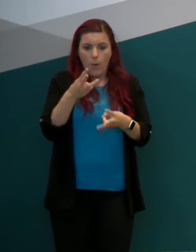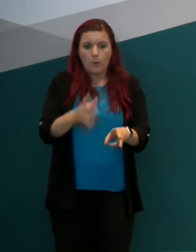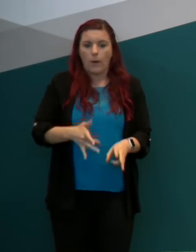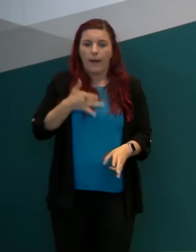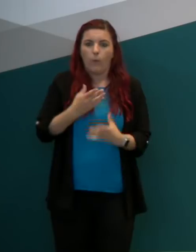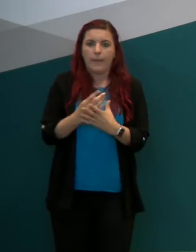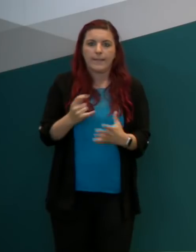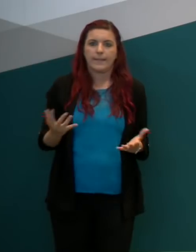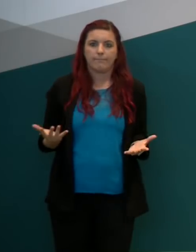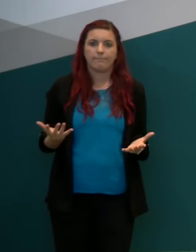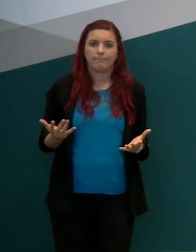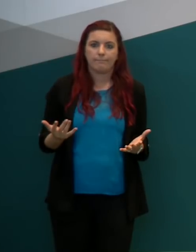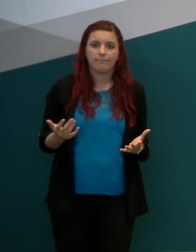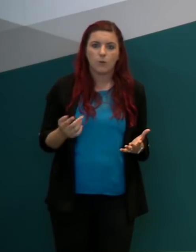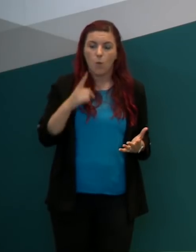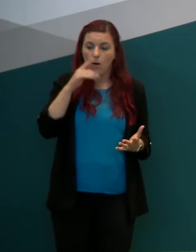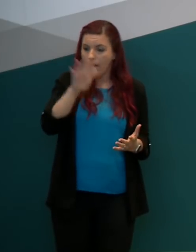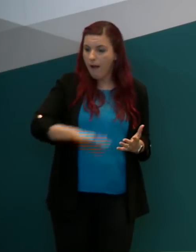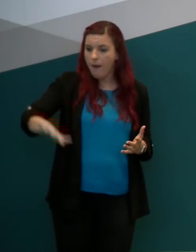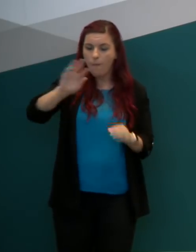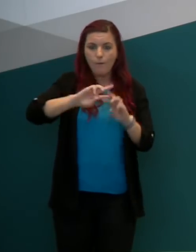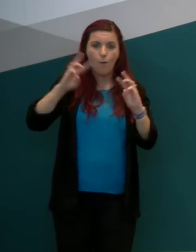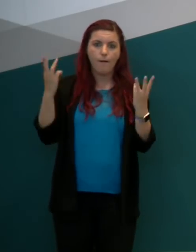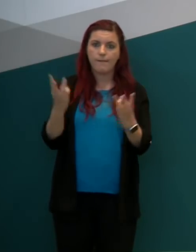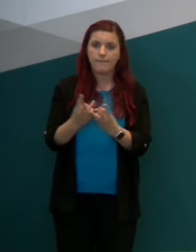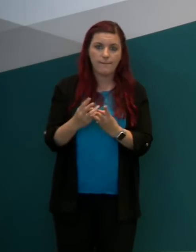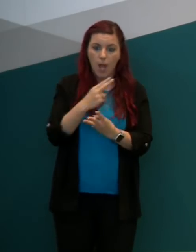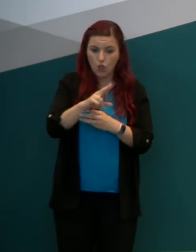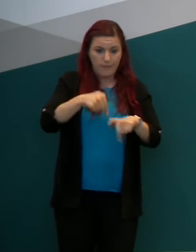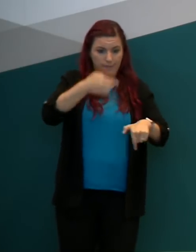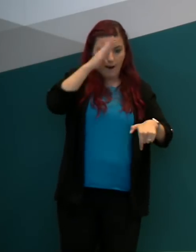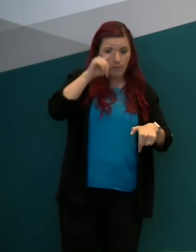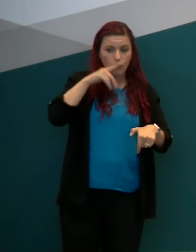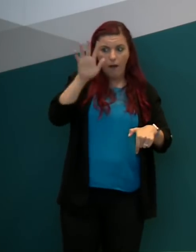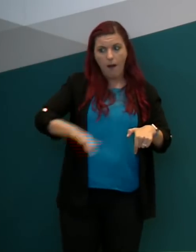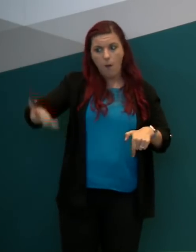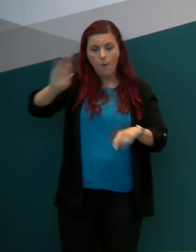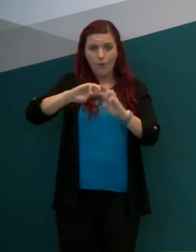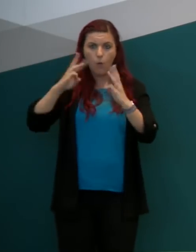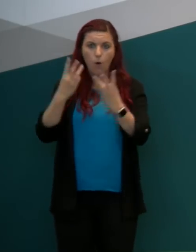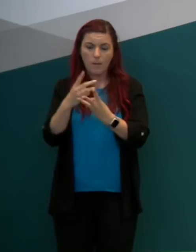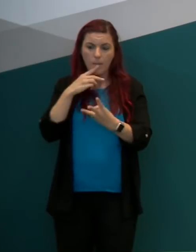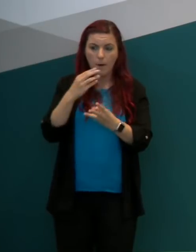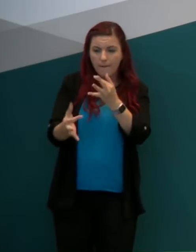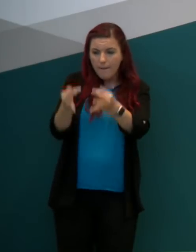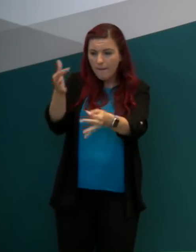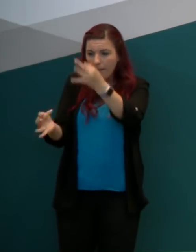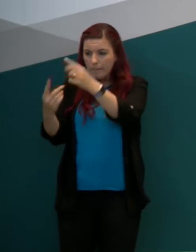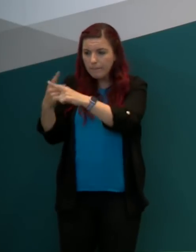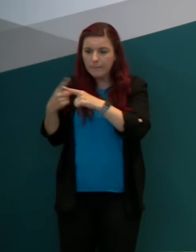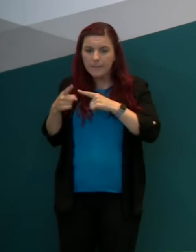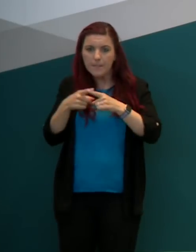say, around the world, and not just in this country, people are finding ways of, as it were,